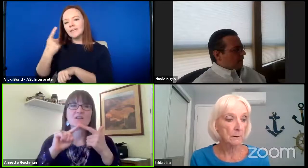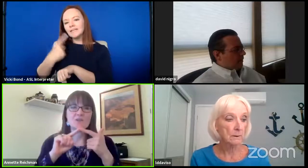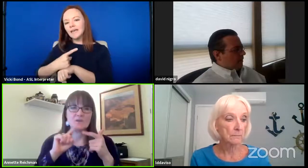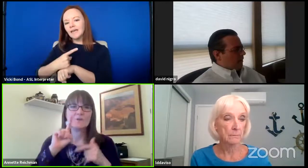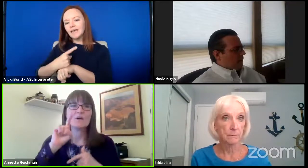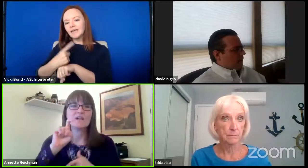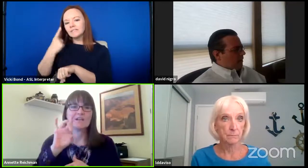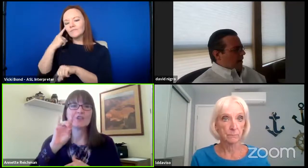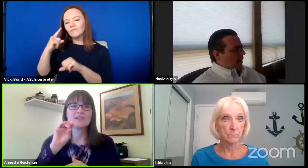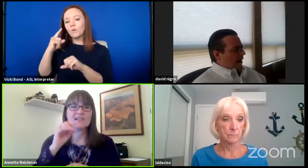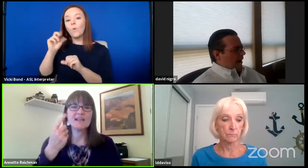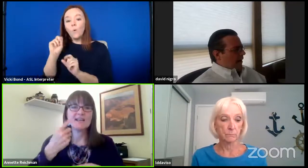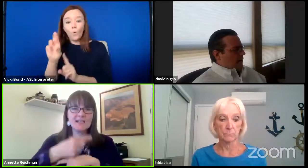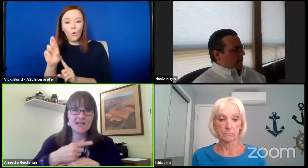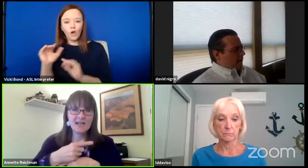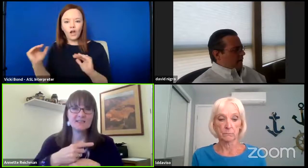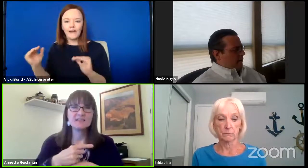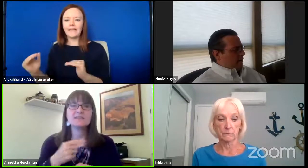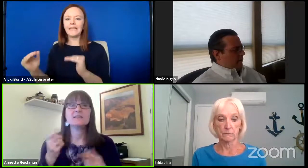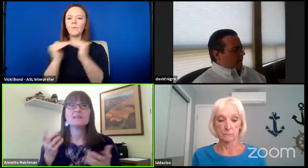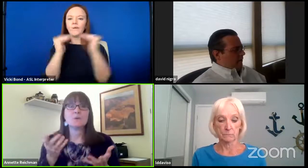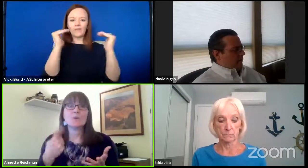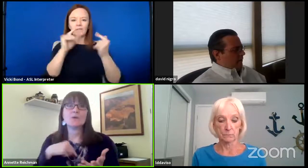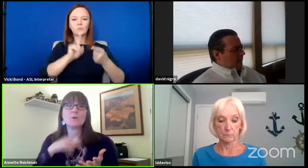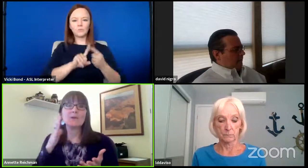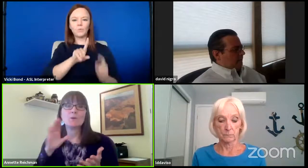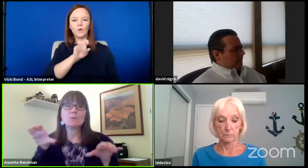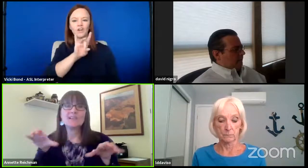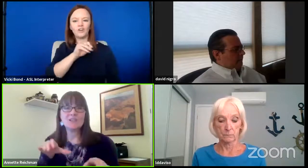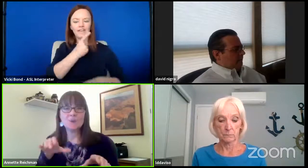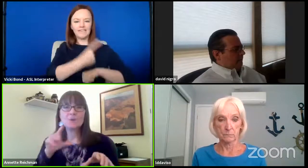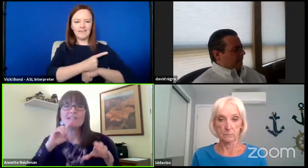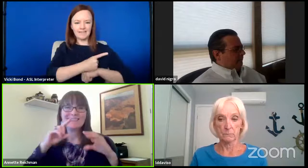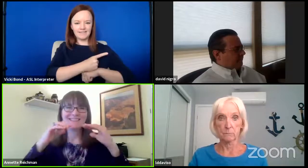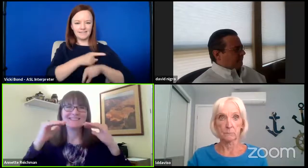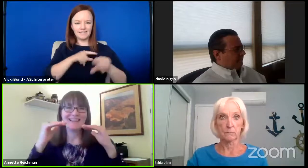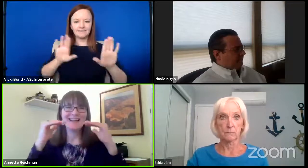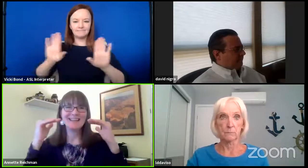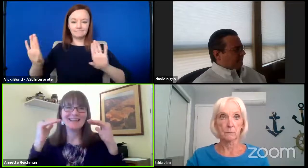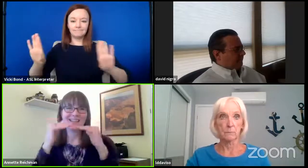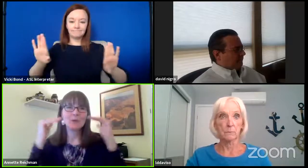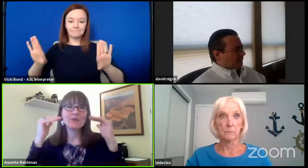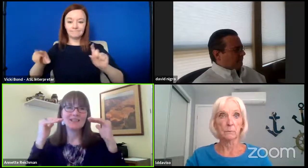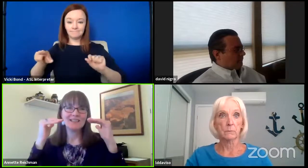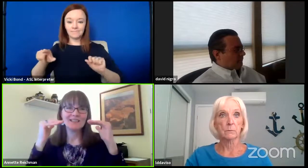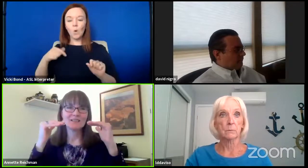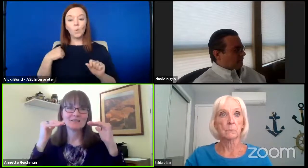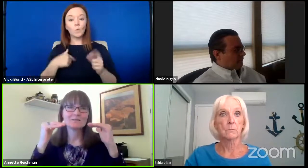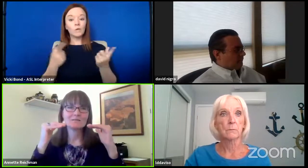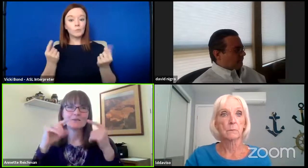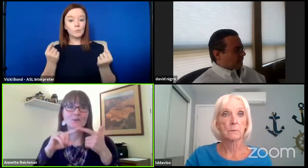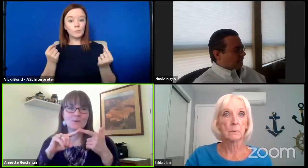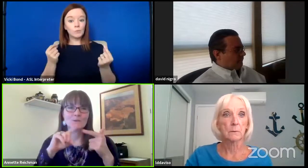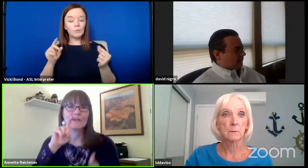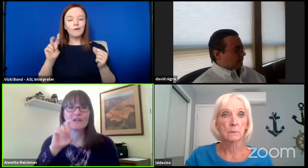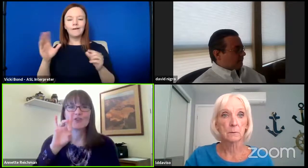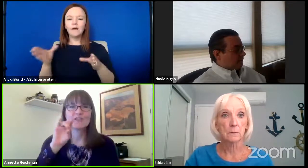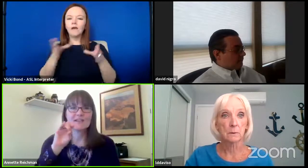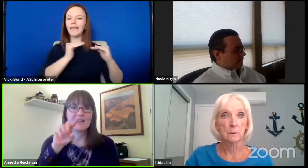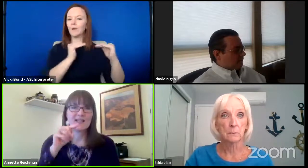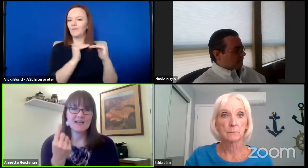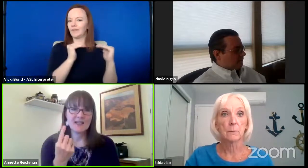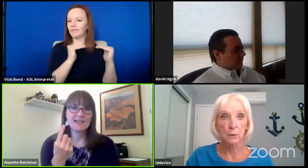equivalent to 180 days. What we will be doing is that equivalent